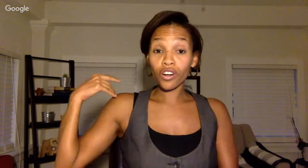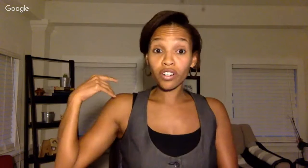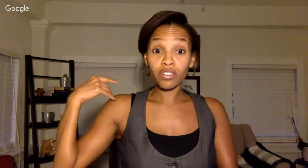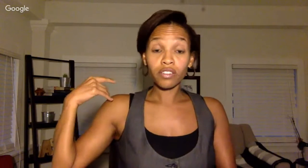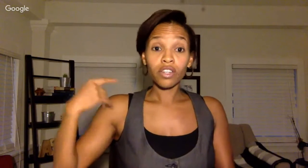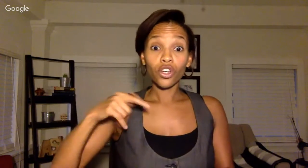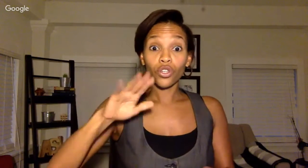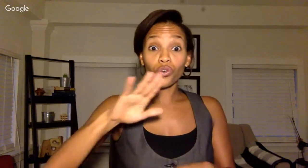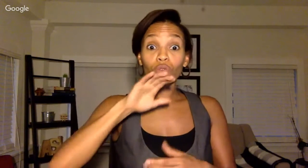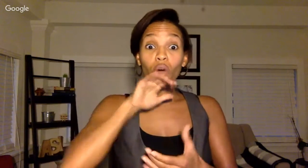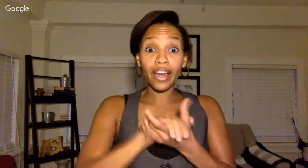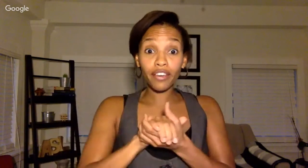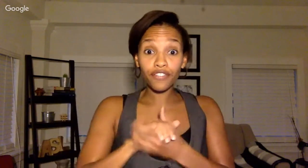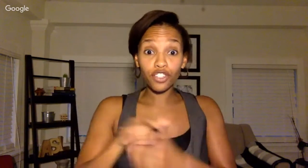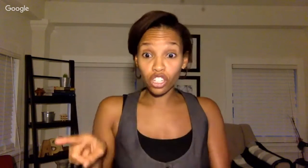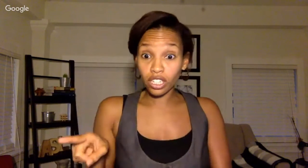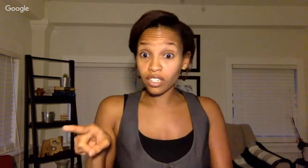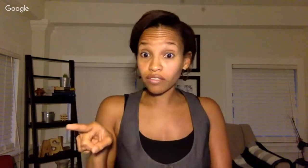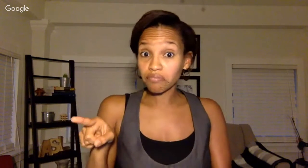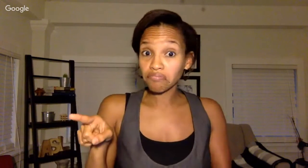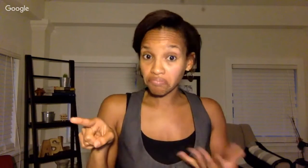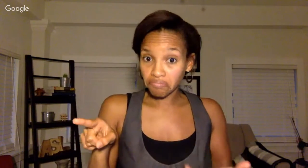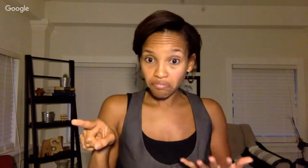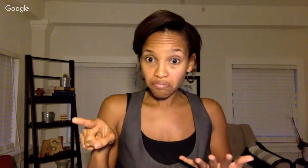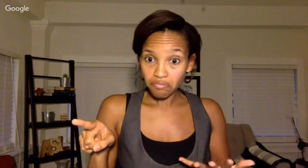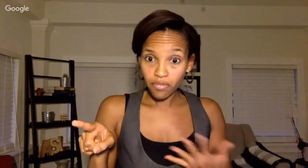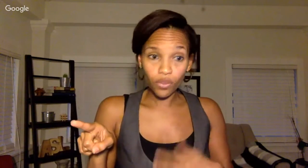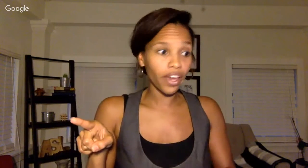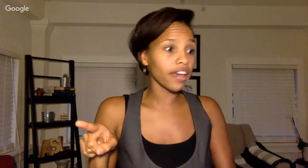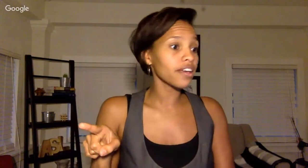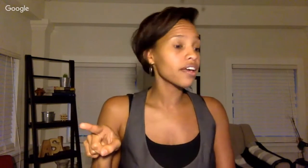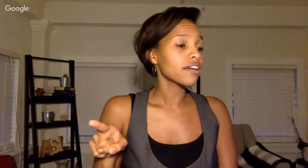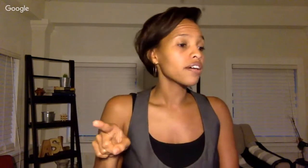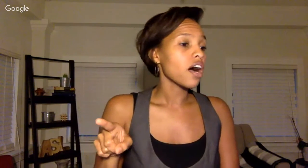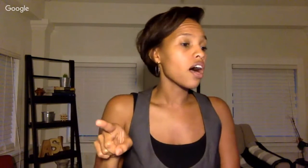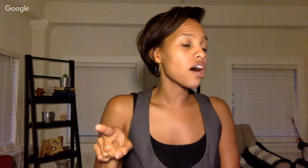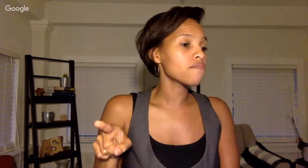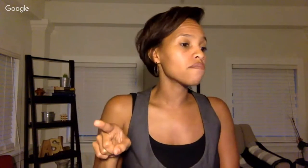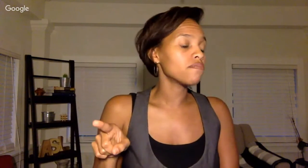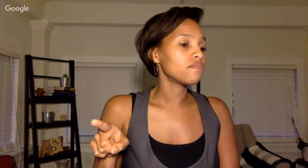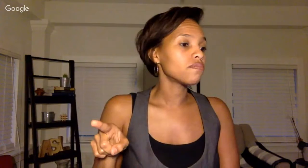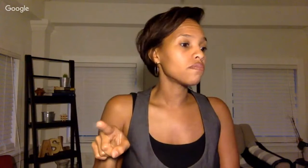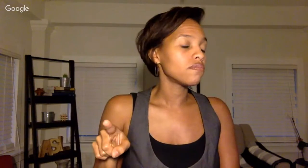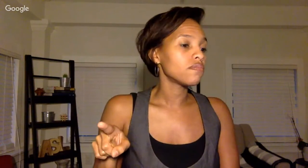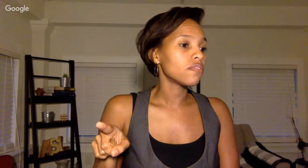Before your wife, she, okay. And